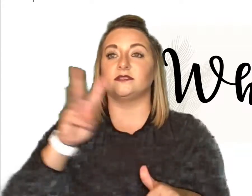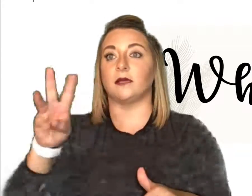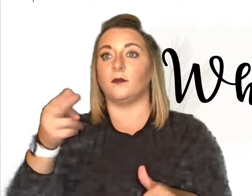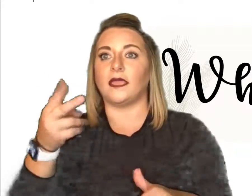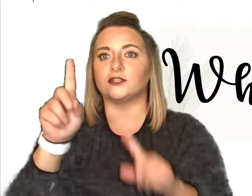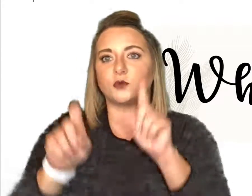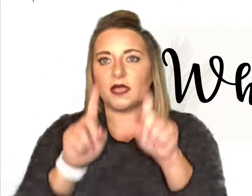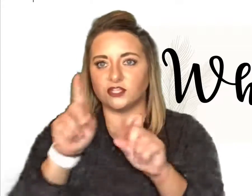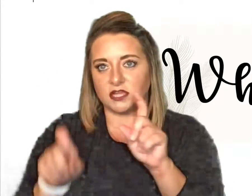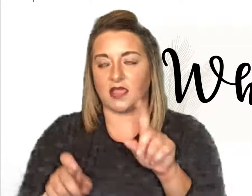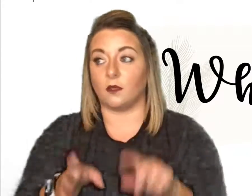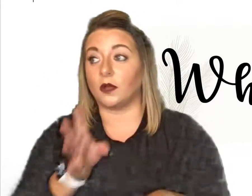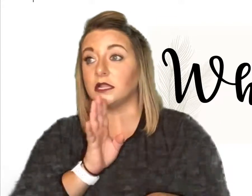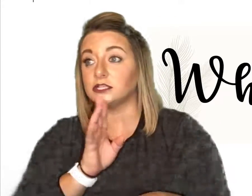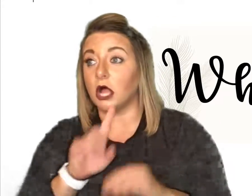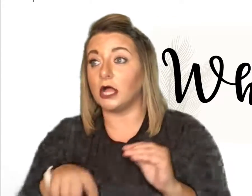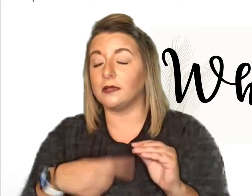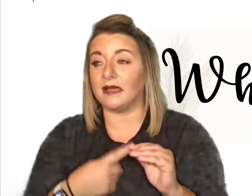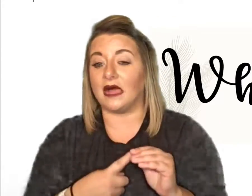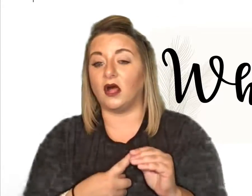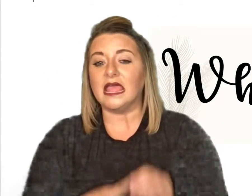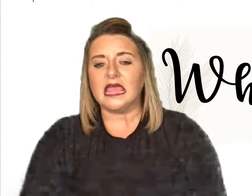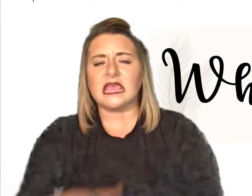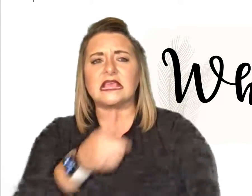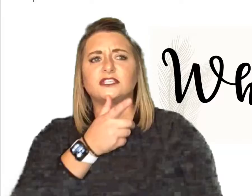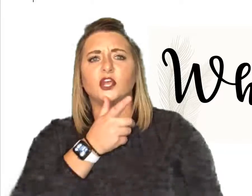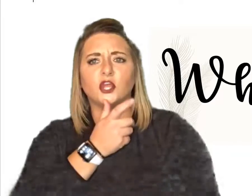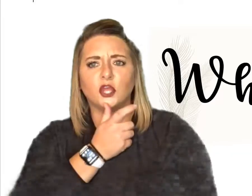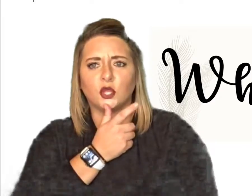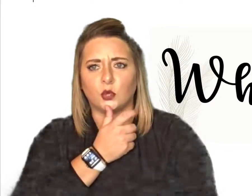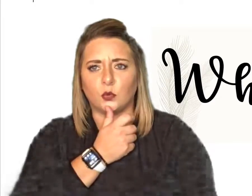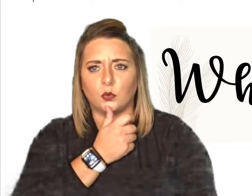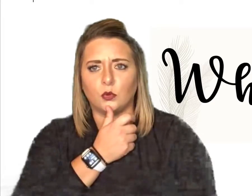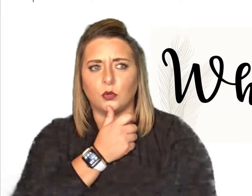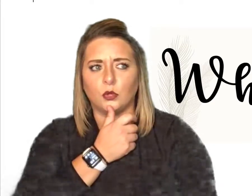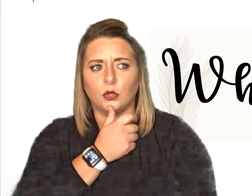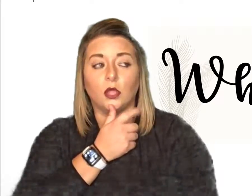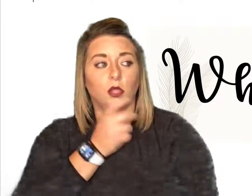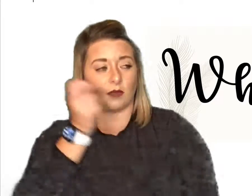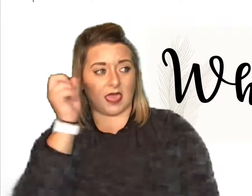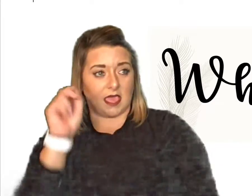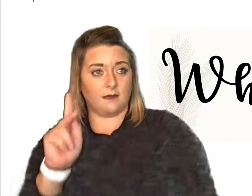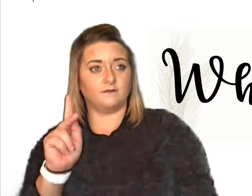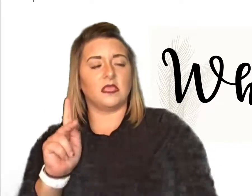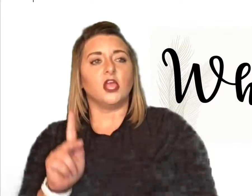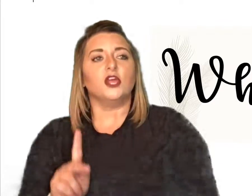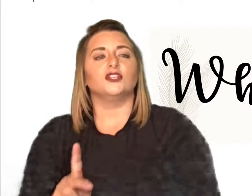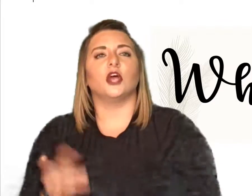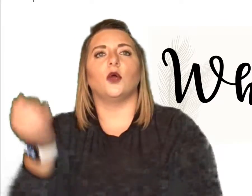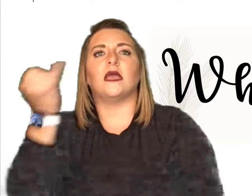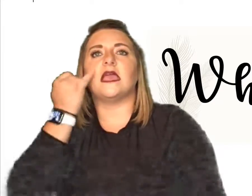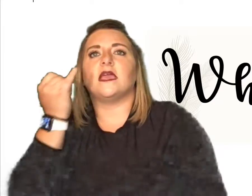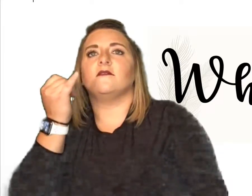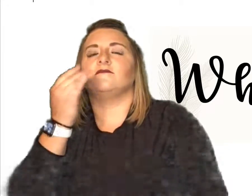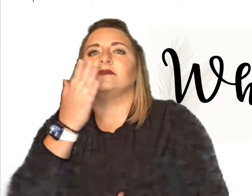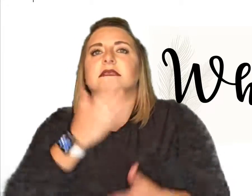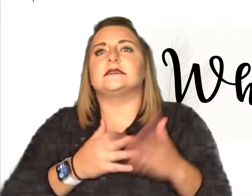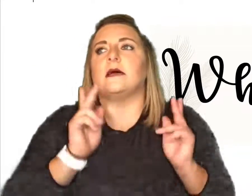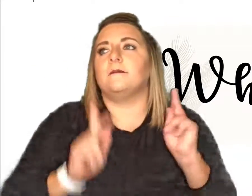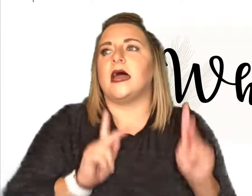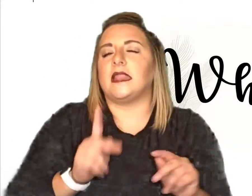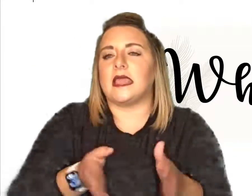first WH question that we're going to talk about is who, okay? So